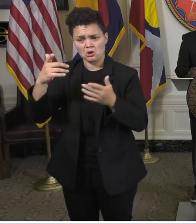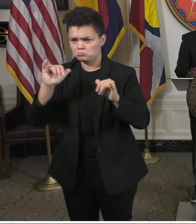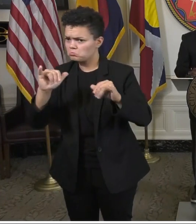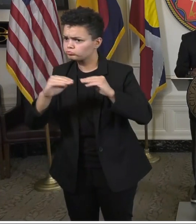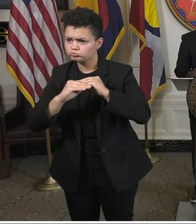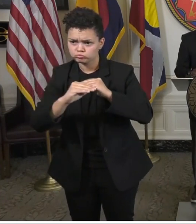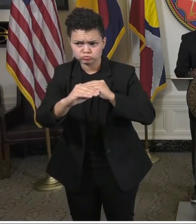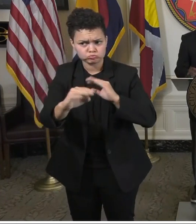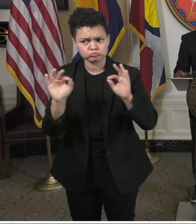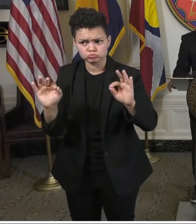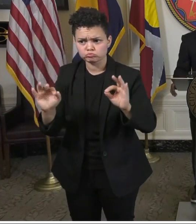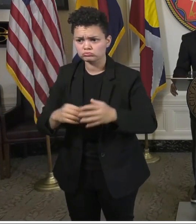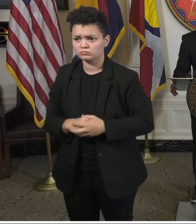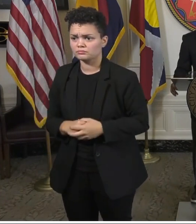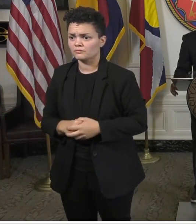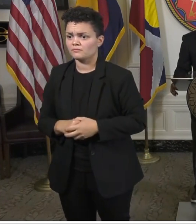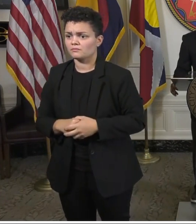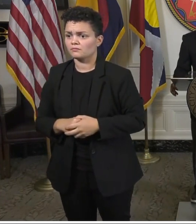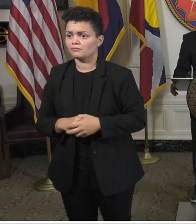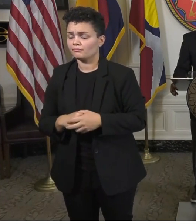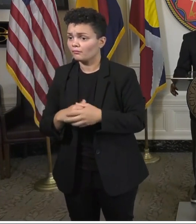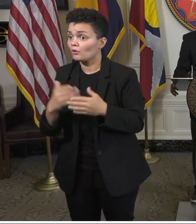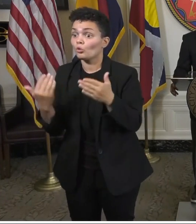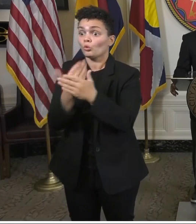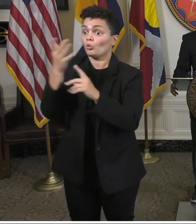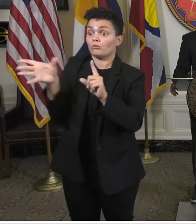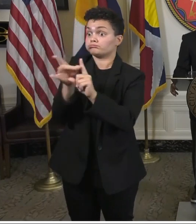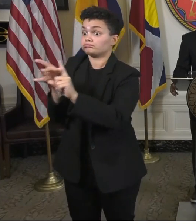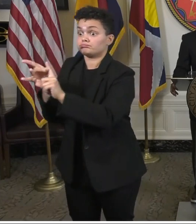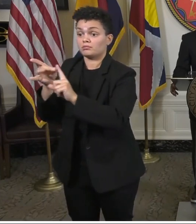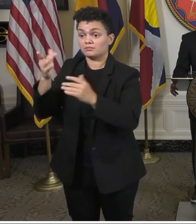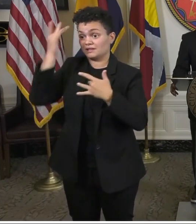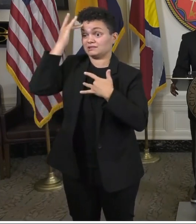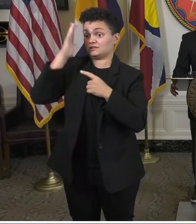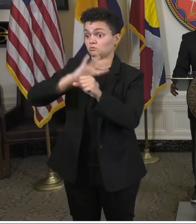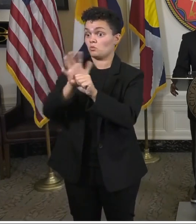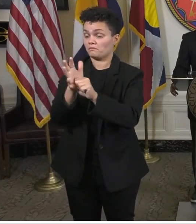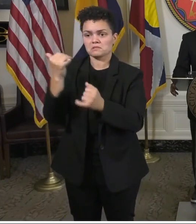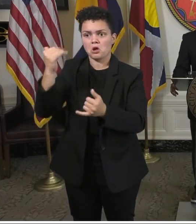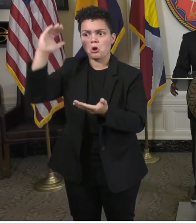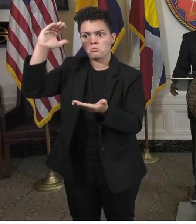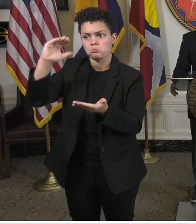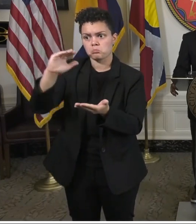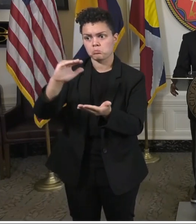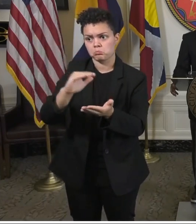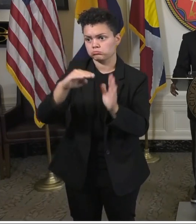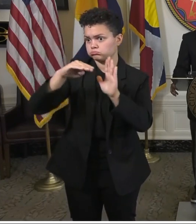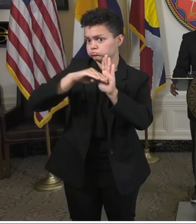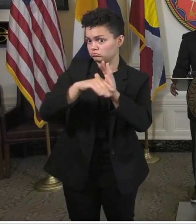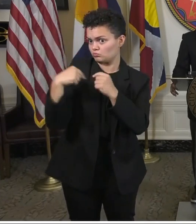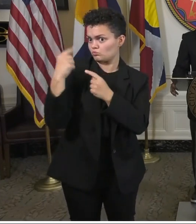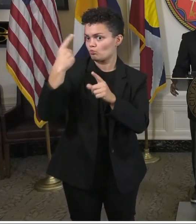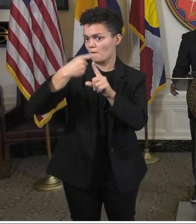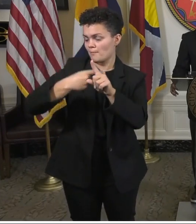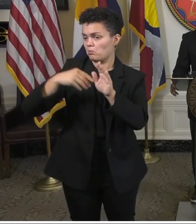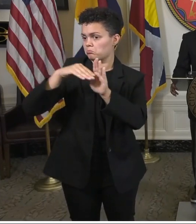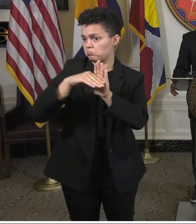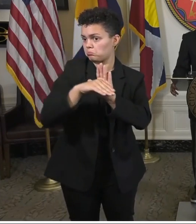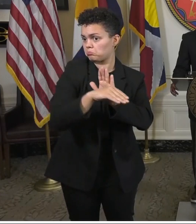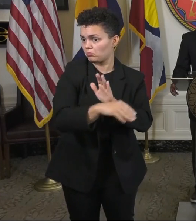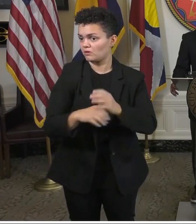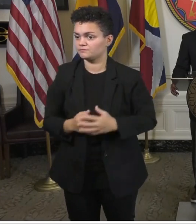steady at this level for another week, we can start to resume discussions with the state about additional variants requests. But